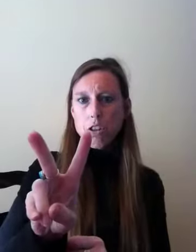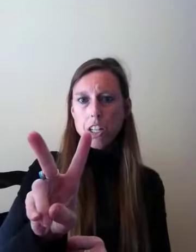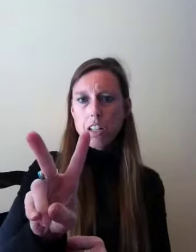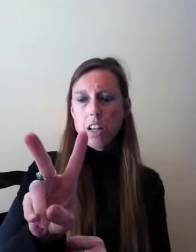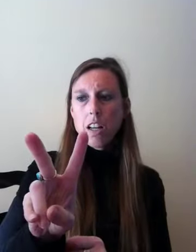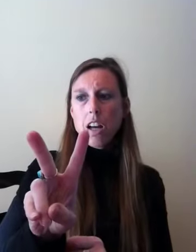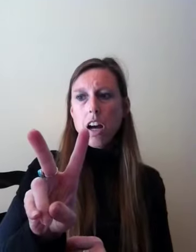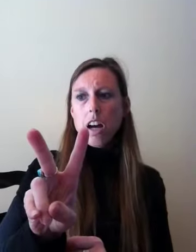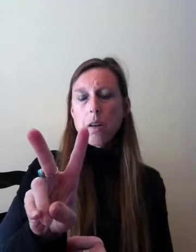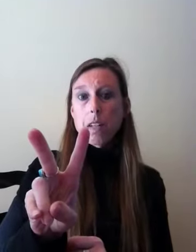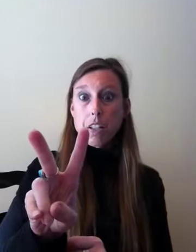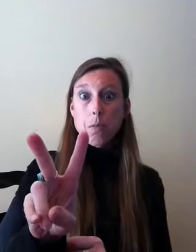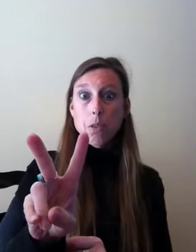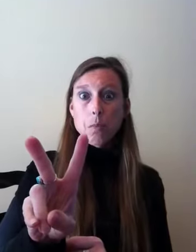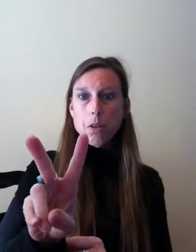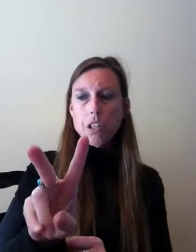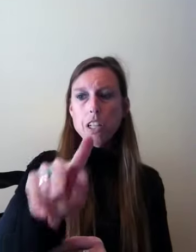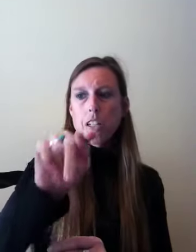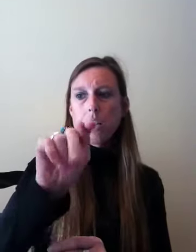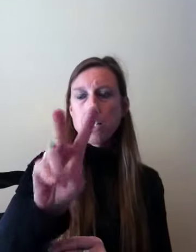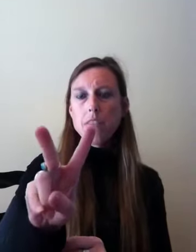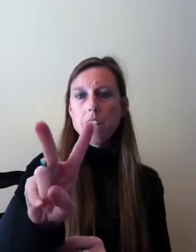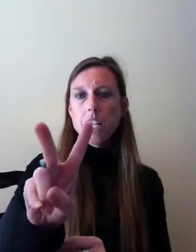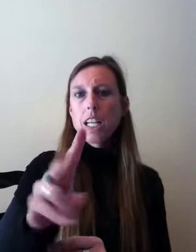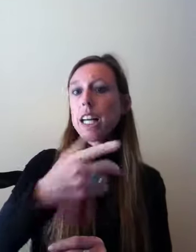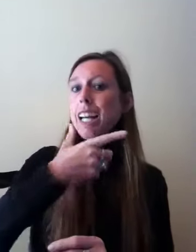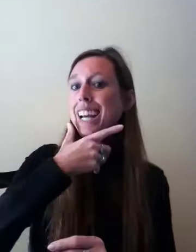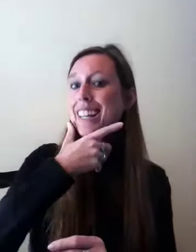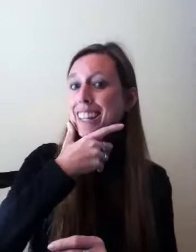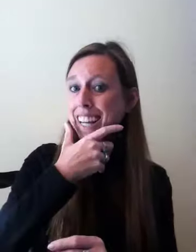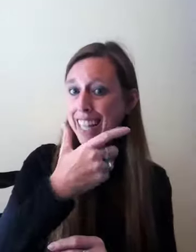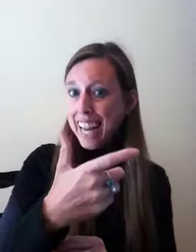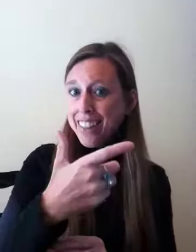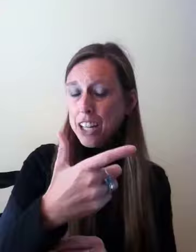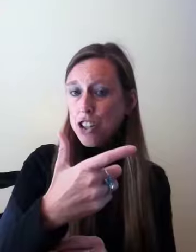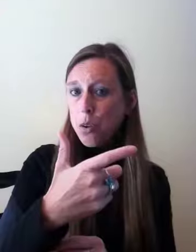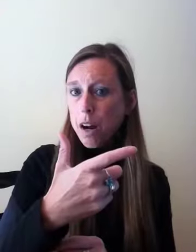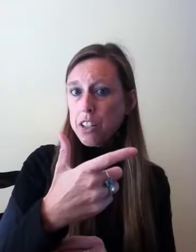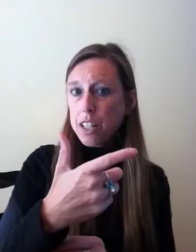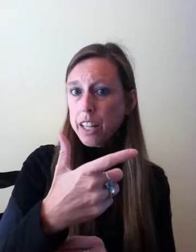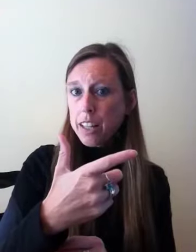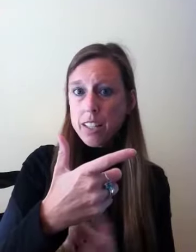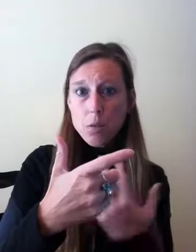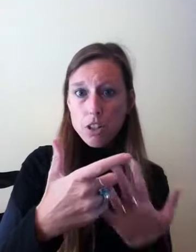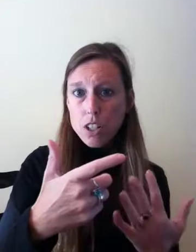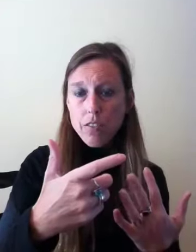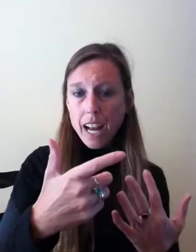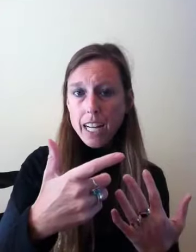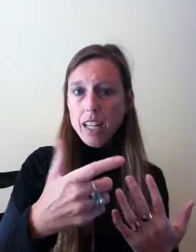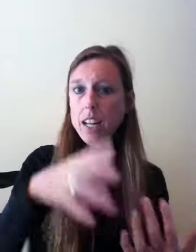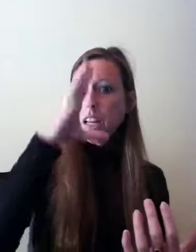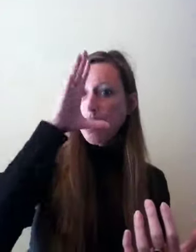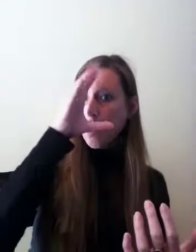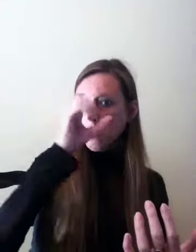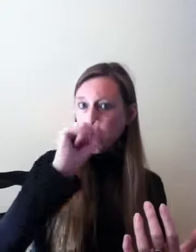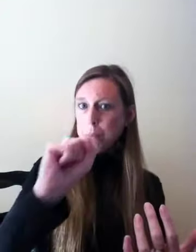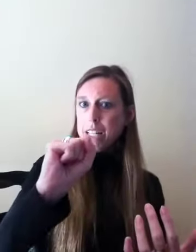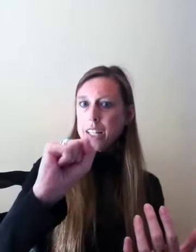motion, nice smooth motion. TV, and again they show watching like this, which is fine. You also may see it